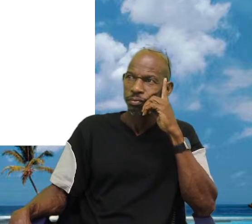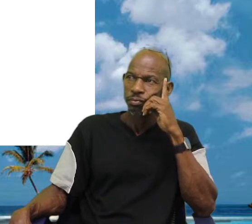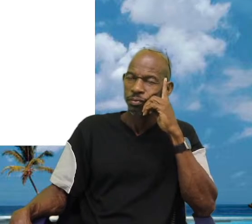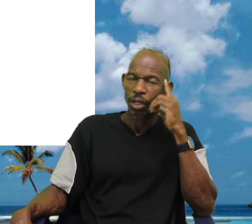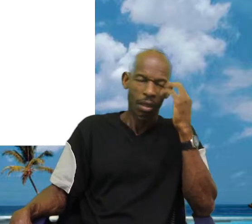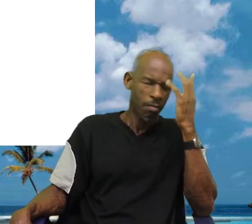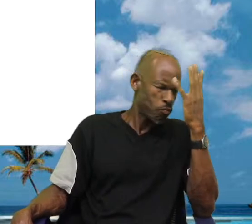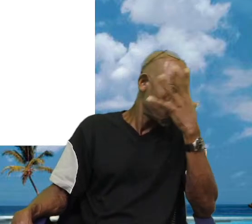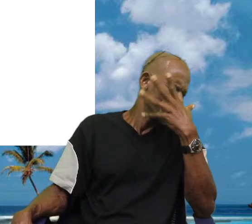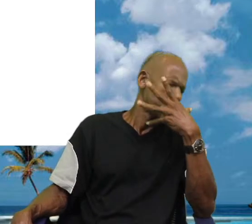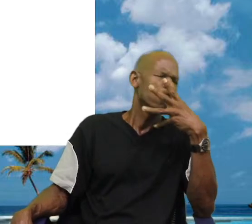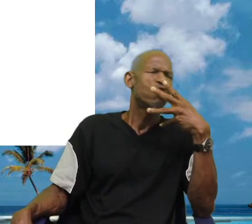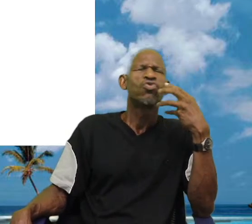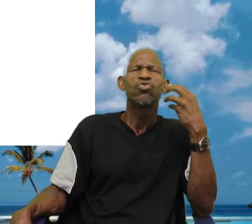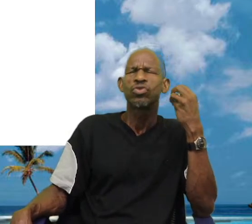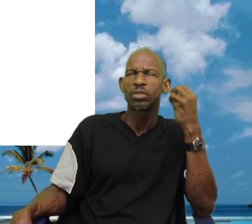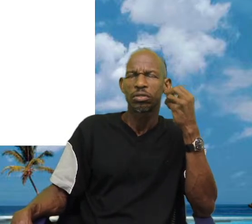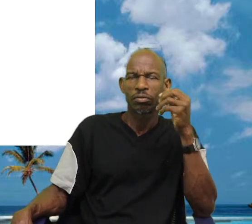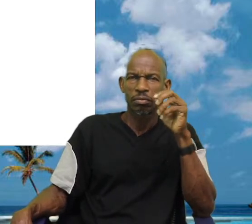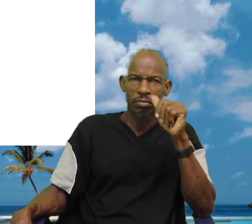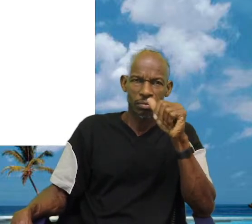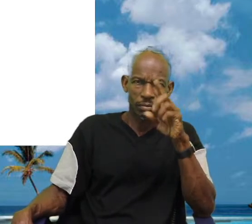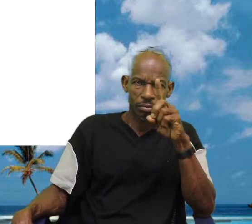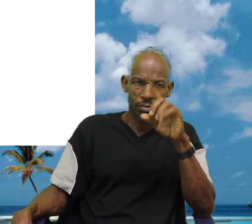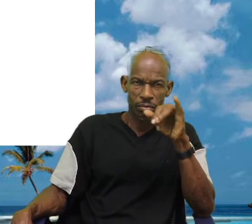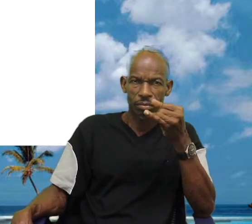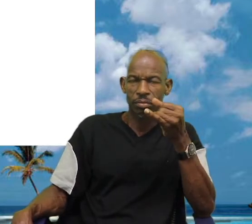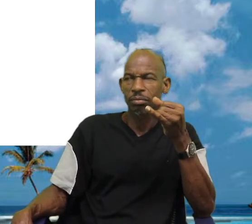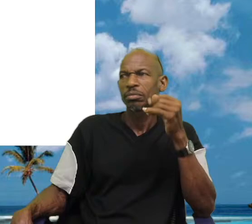beautiful is the adjective.